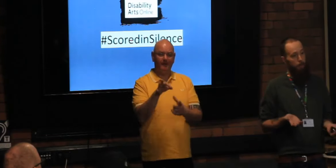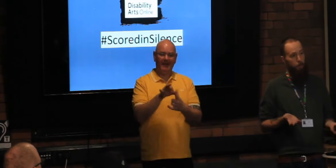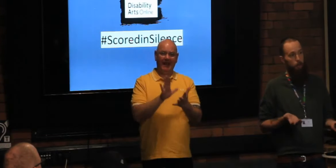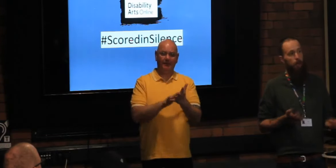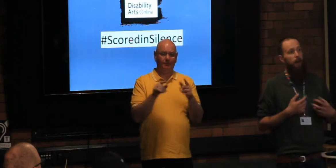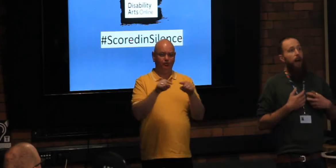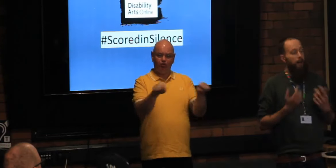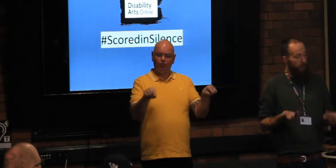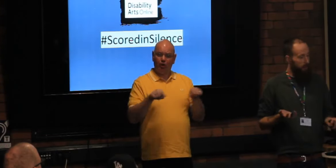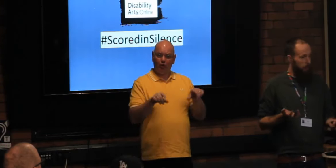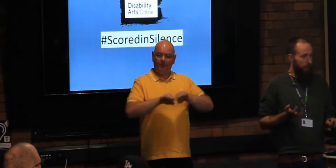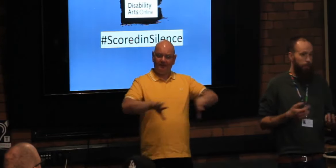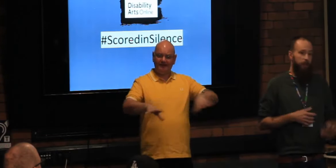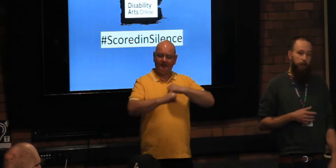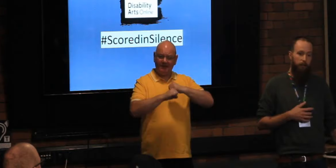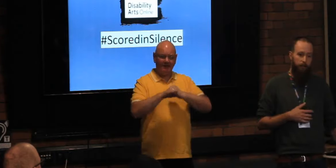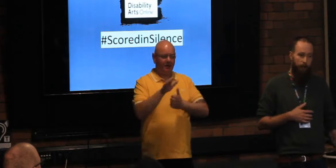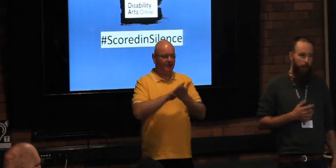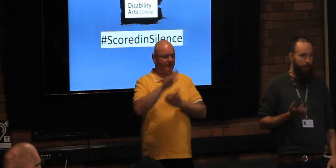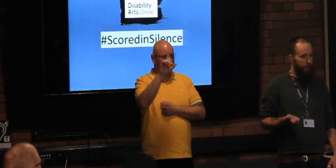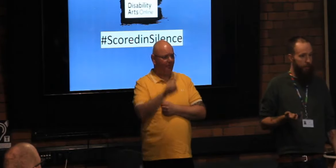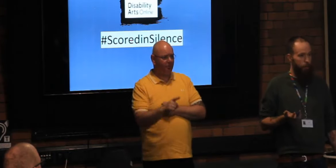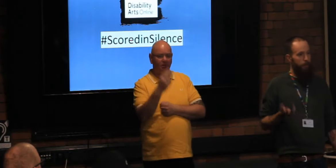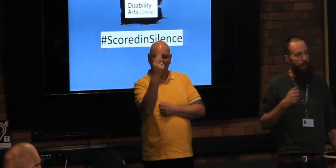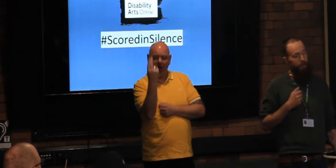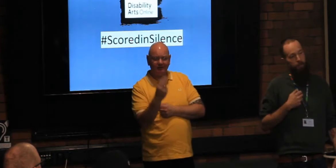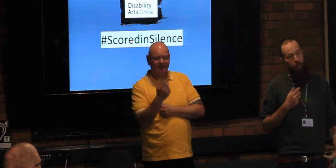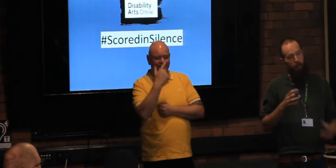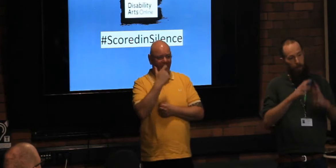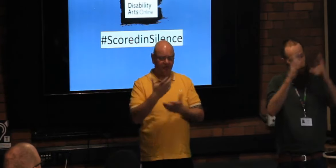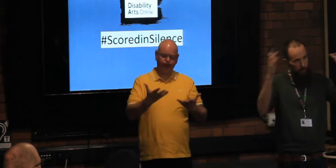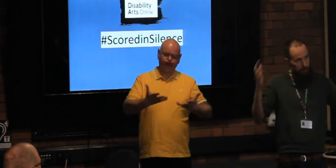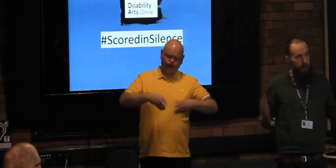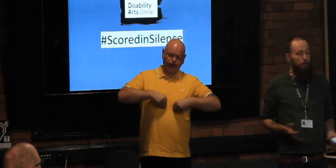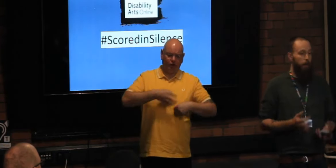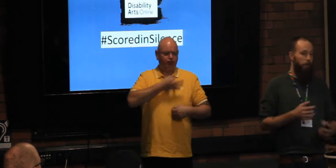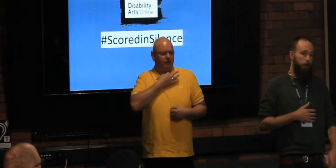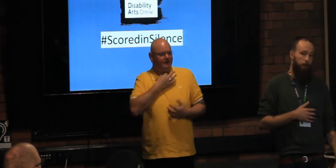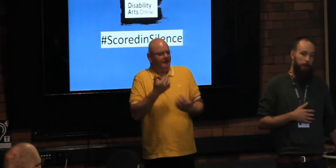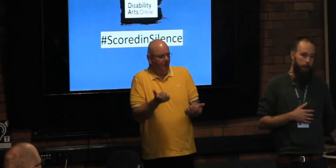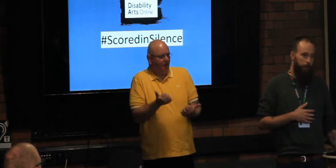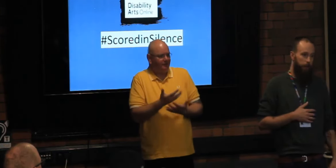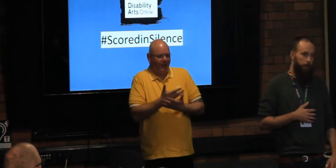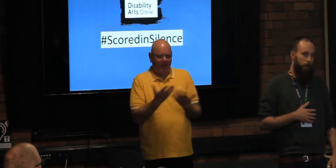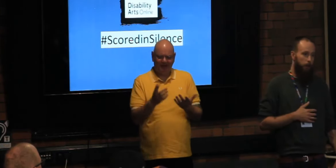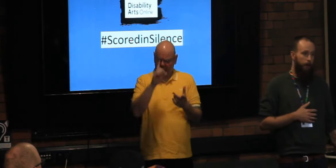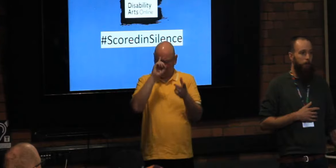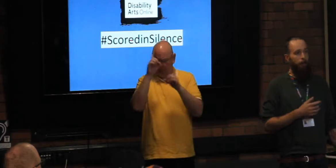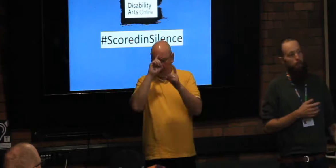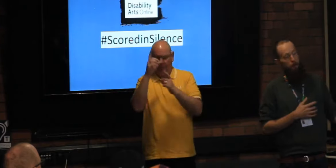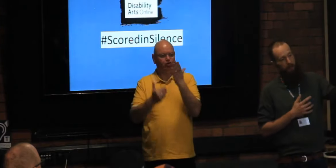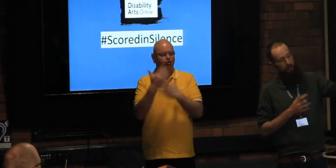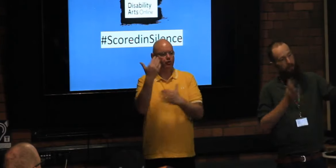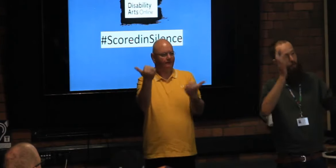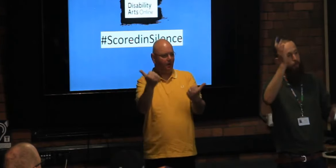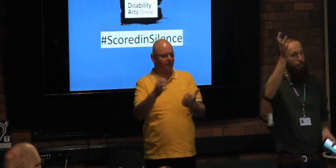where people and artists and creatives can take risks at early stages with ideas that sit around the field of creative technology. We make space